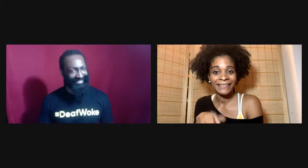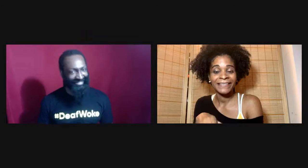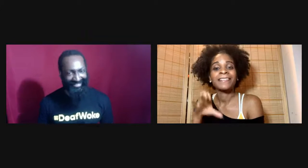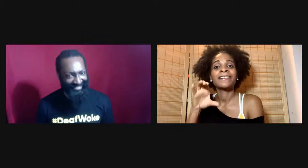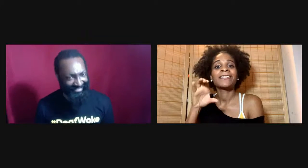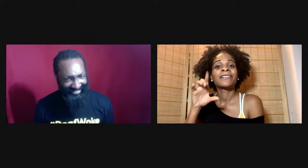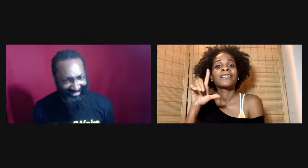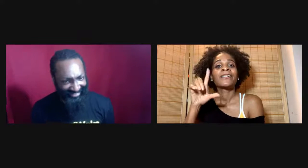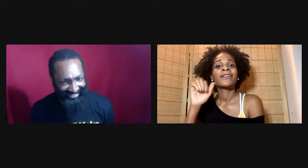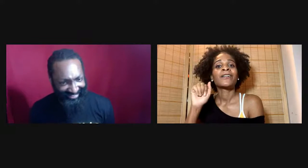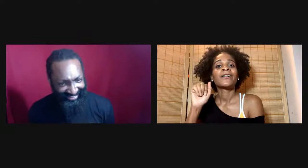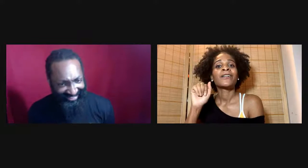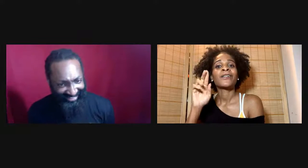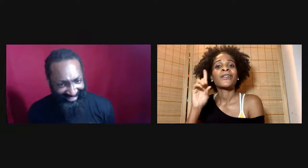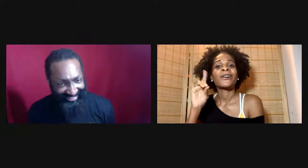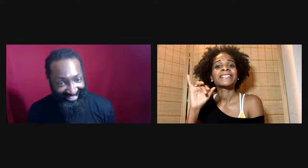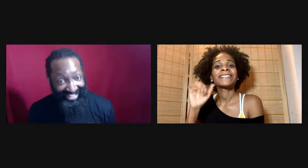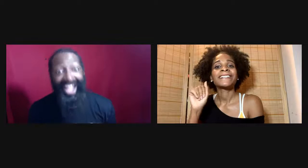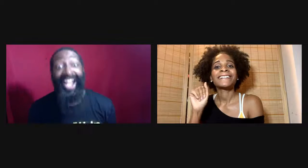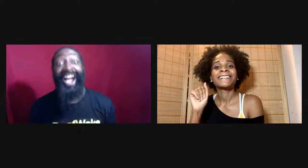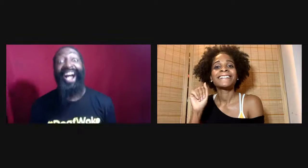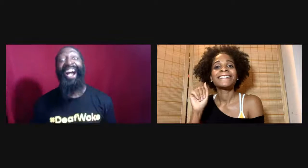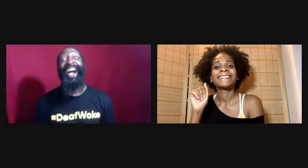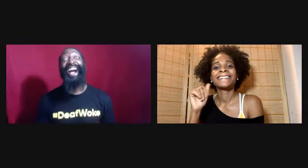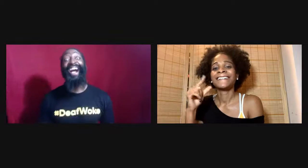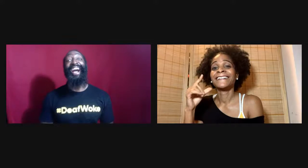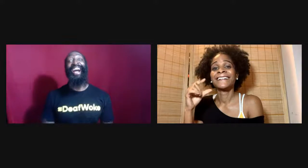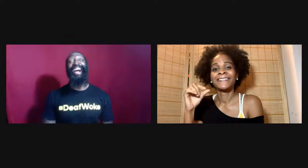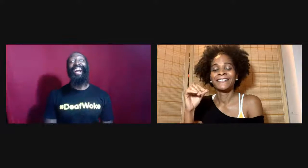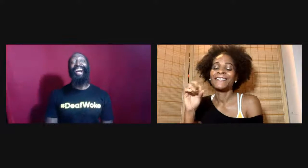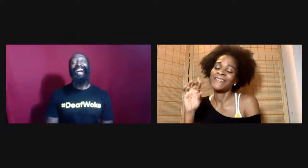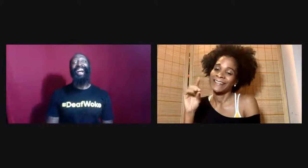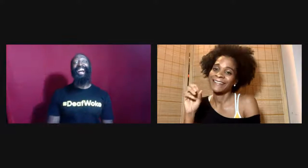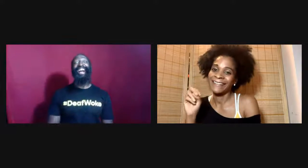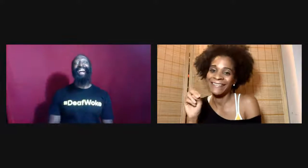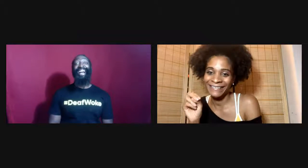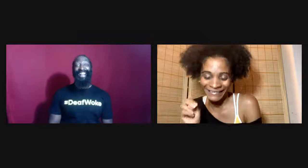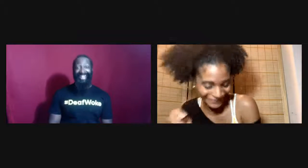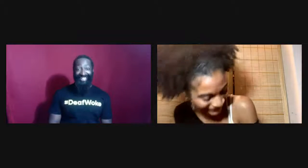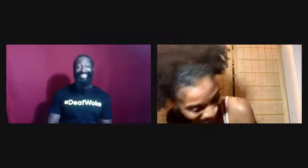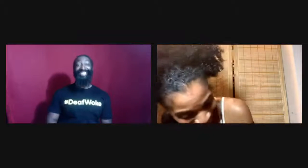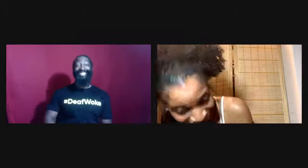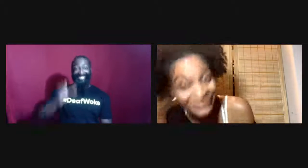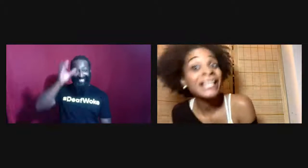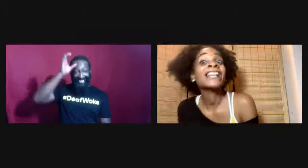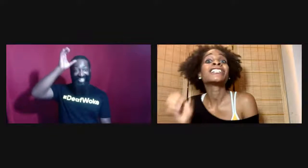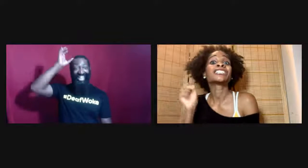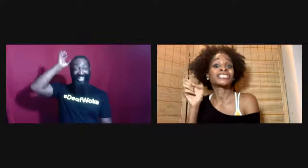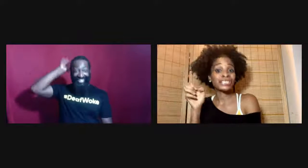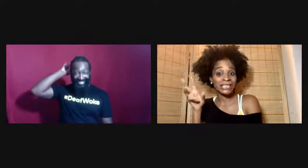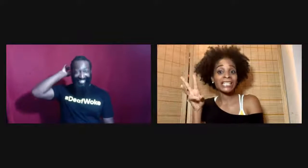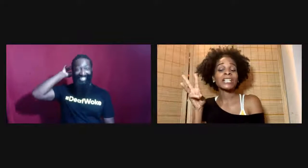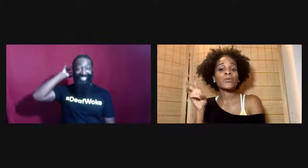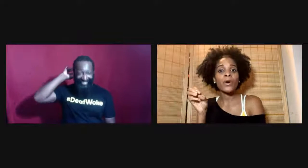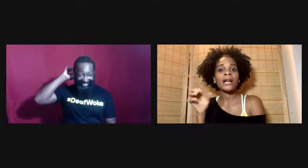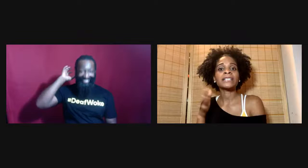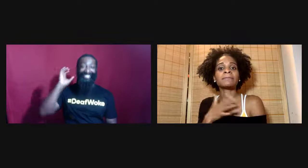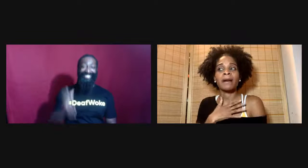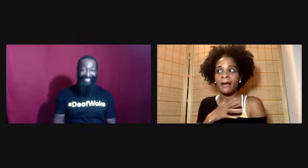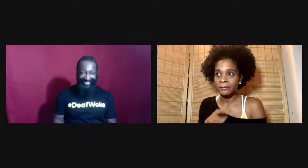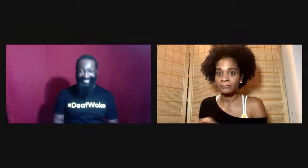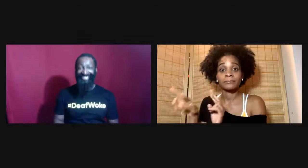and there was some, you guess who? There was somebody there that I was introduced to.